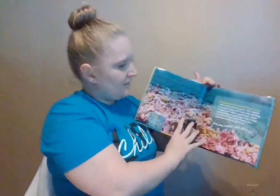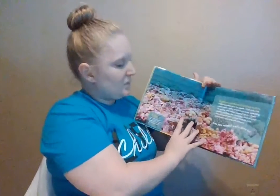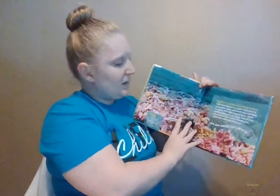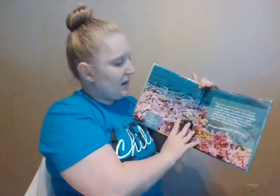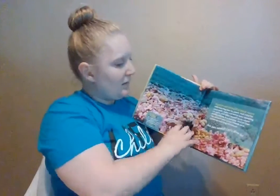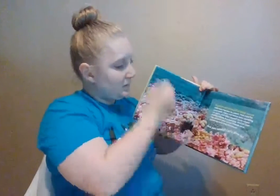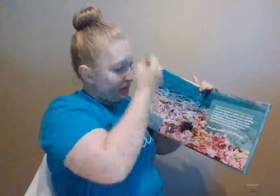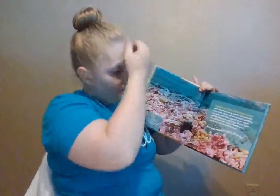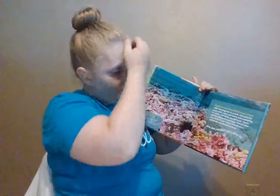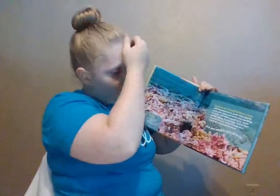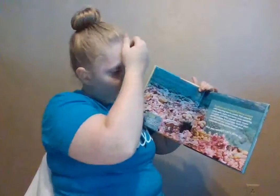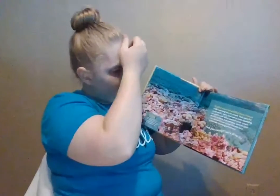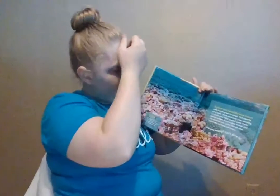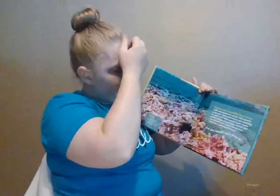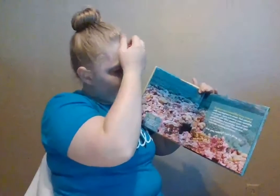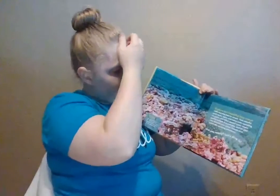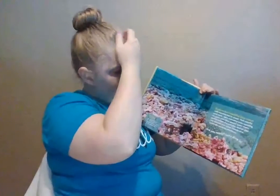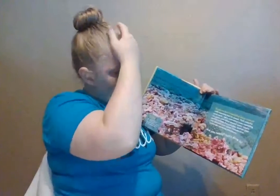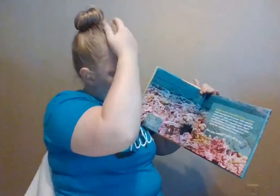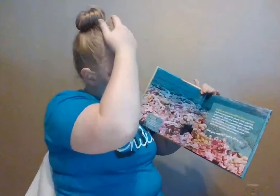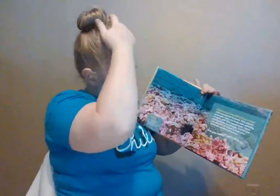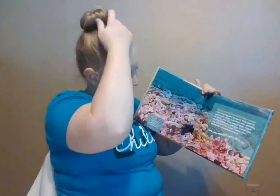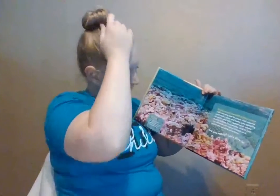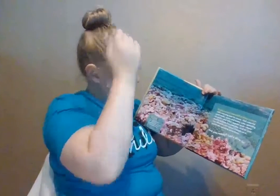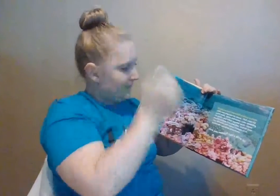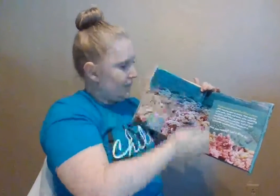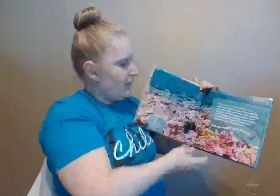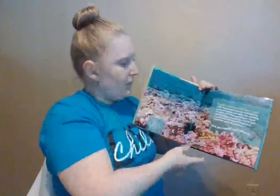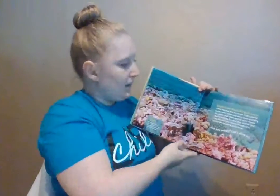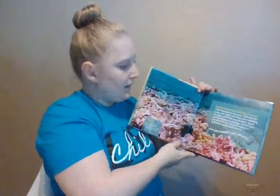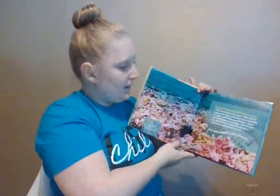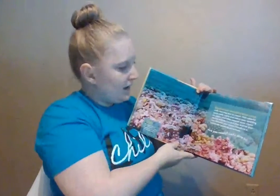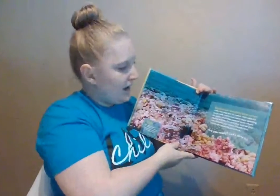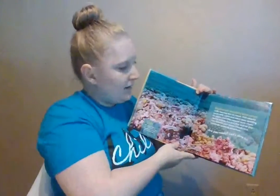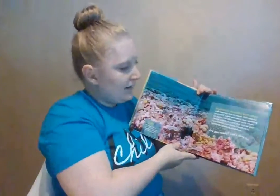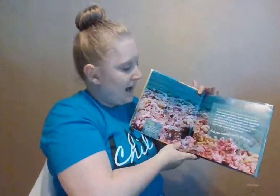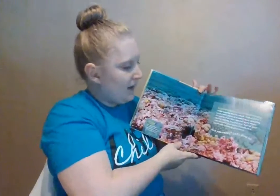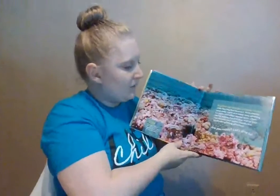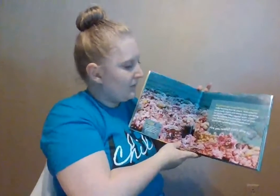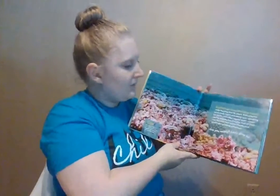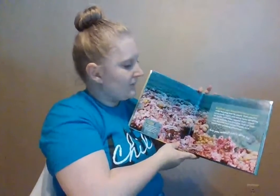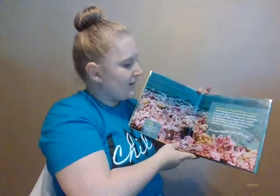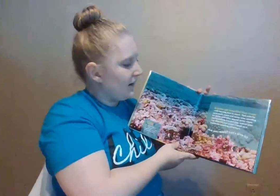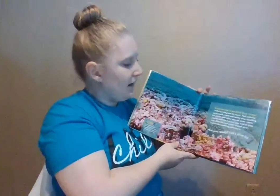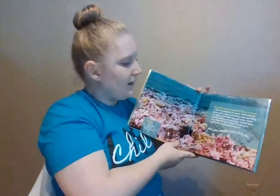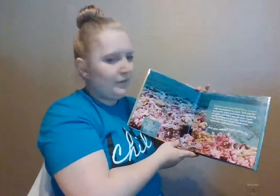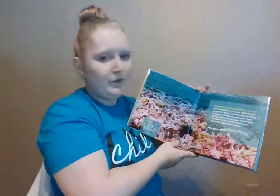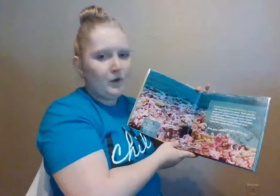Explore our beautiful blue ocean while learning how to count. Visit colorful